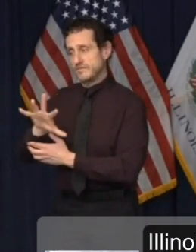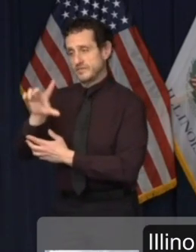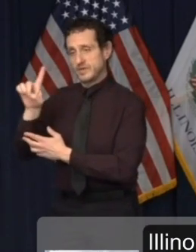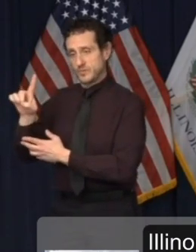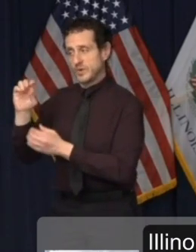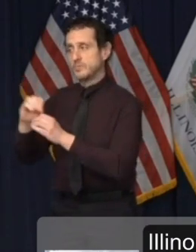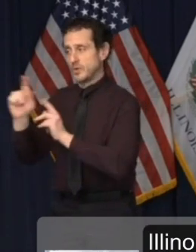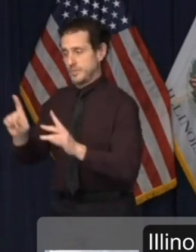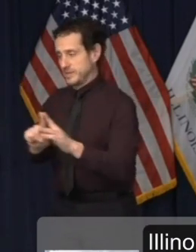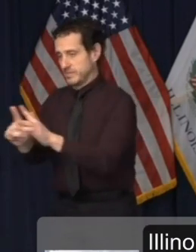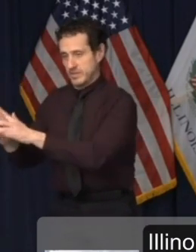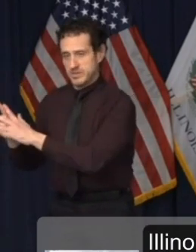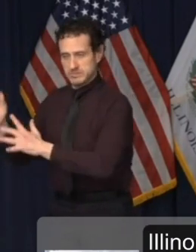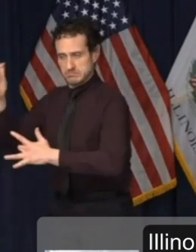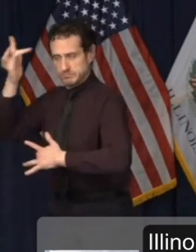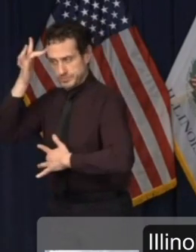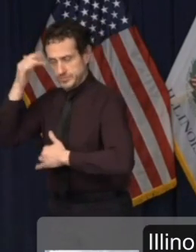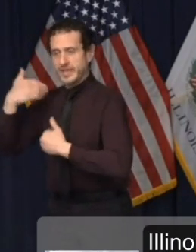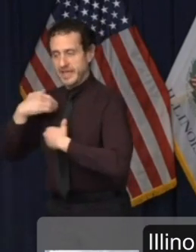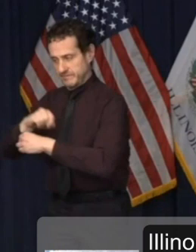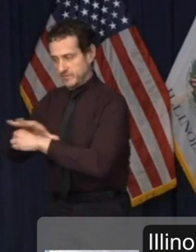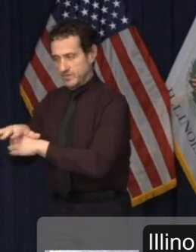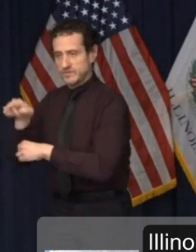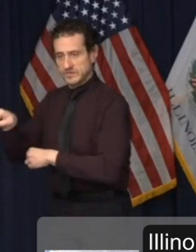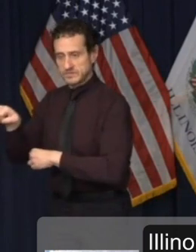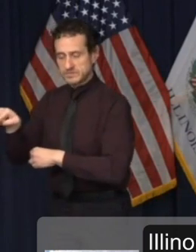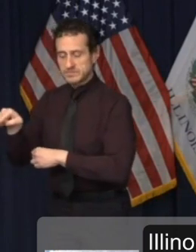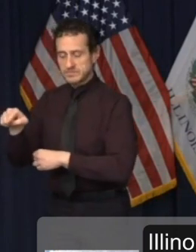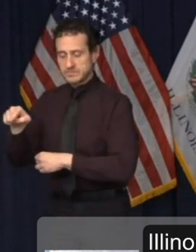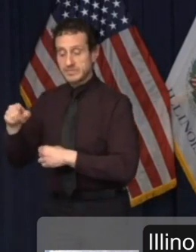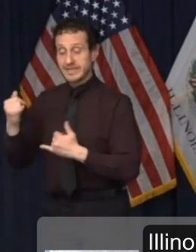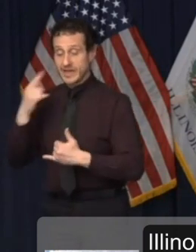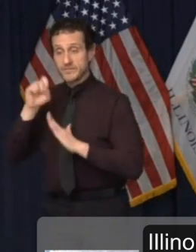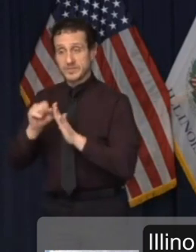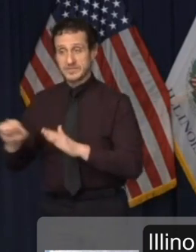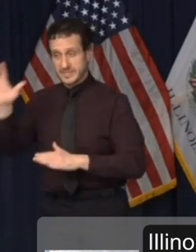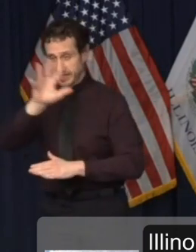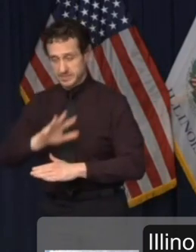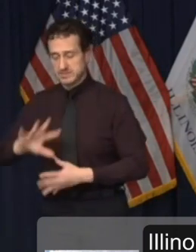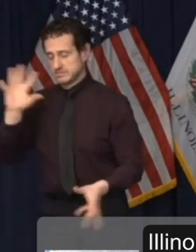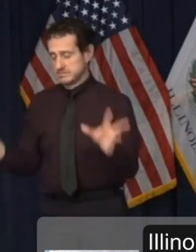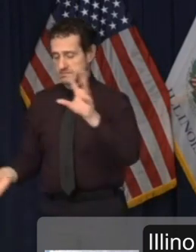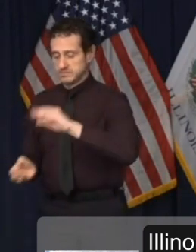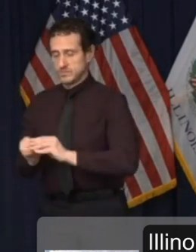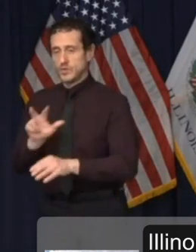1,151 new cases, which brings our total for the state to